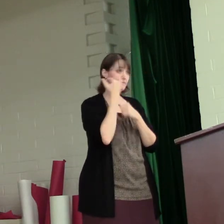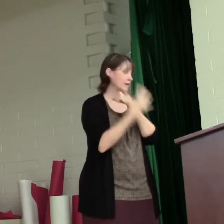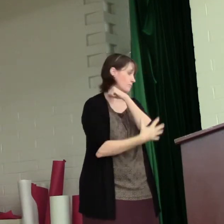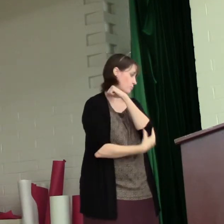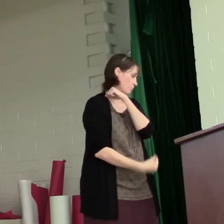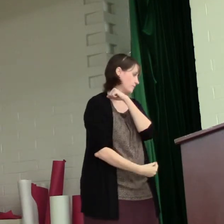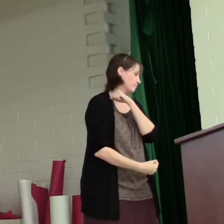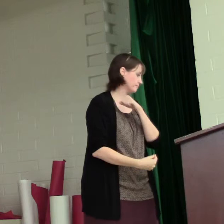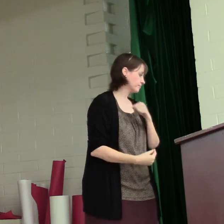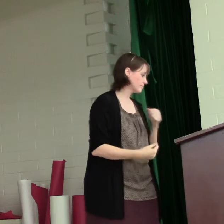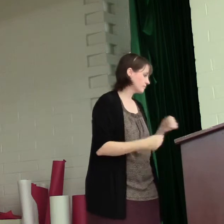they were poor.